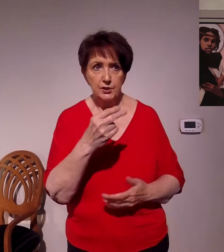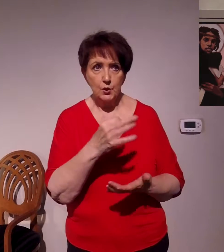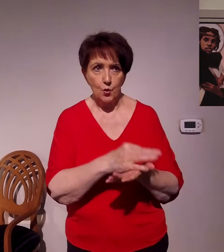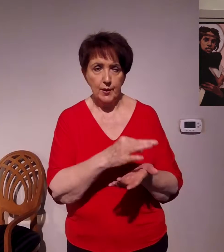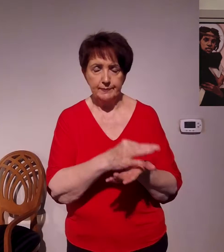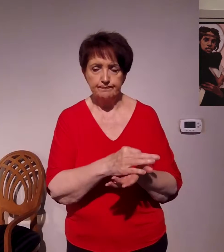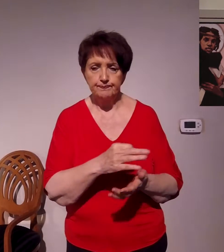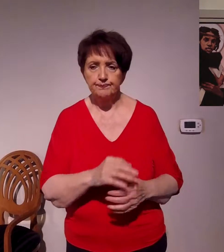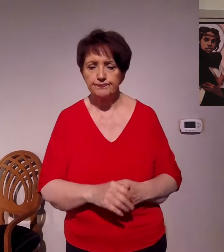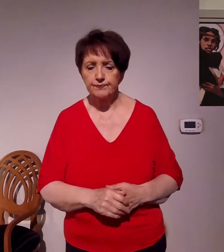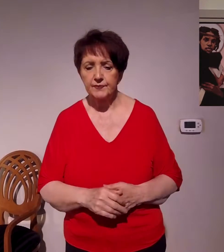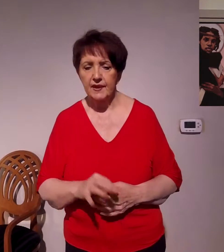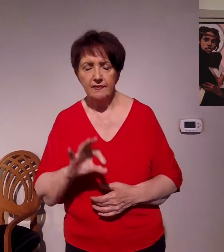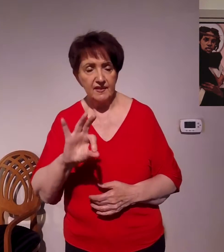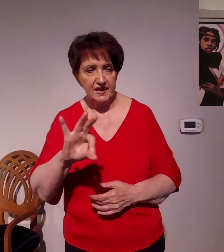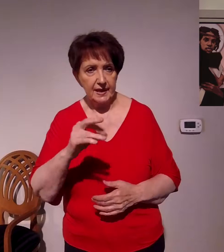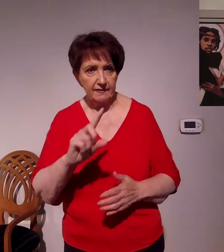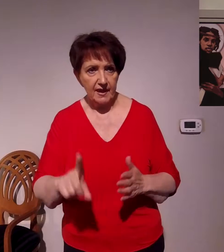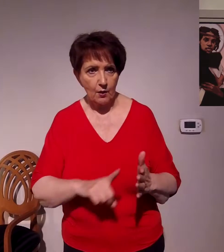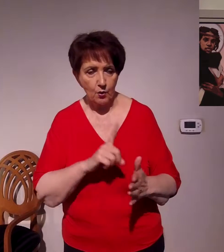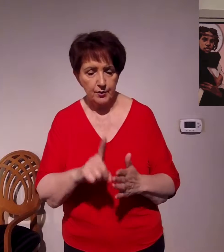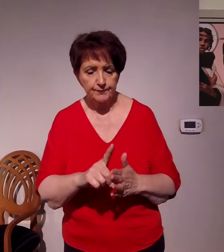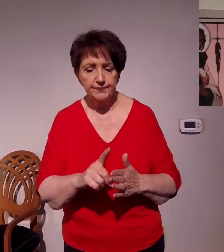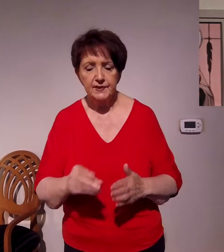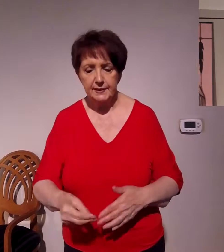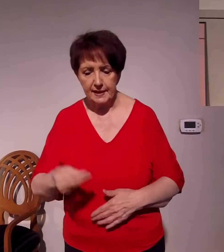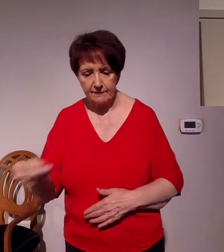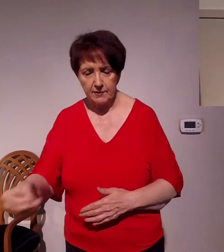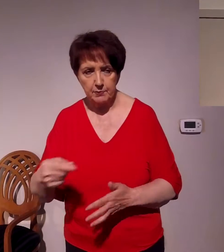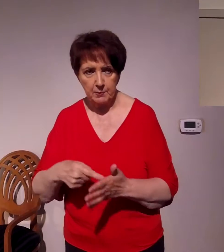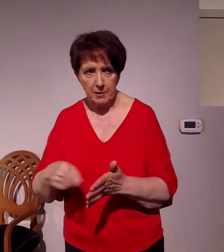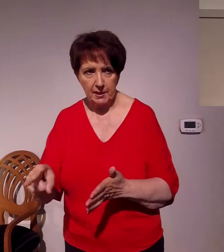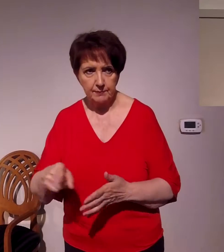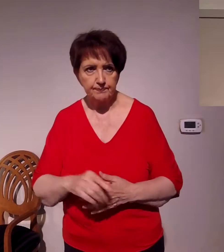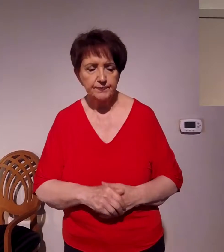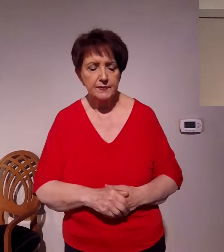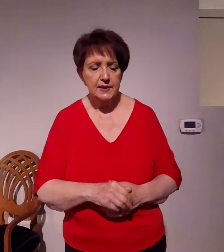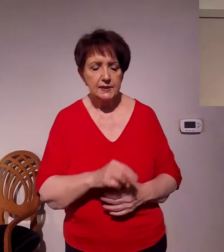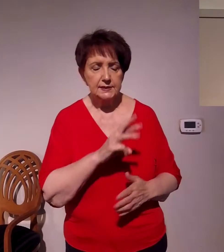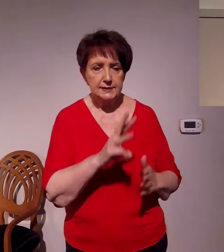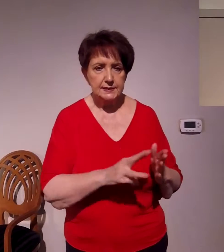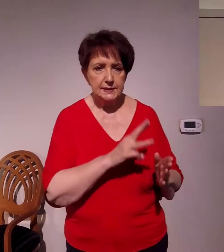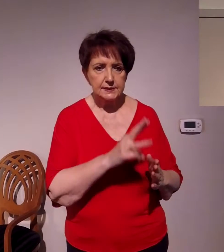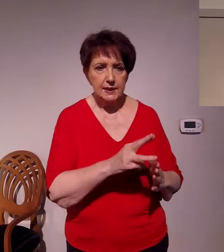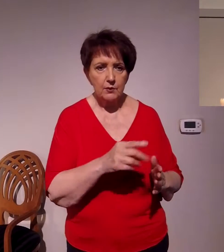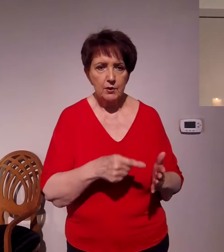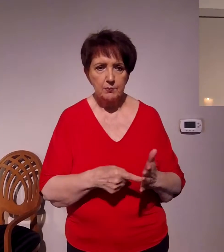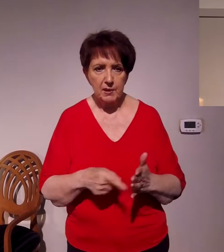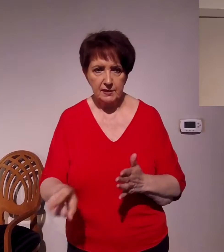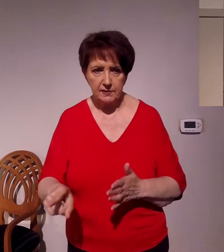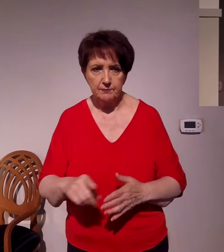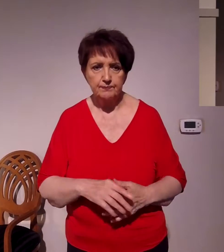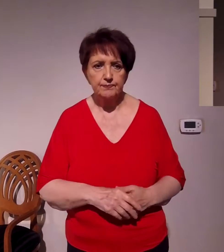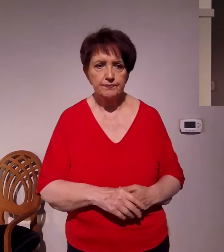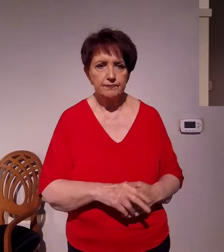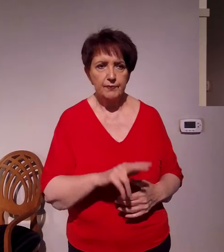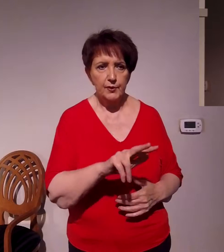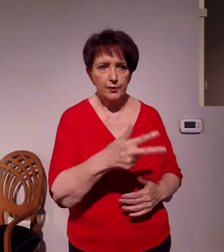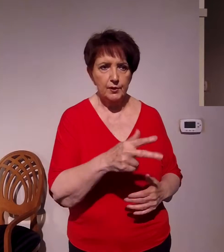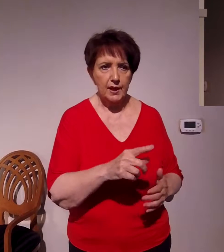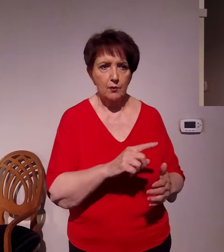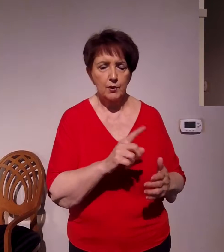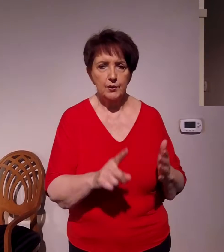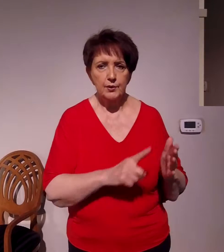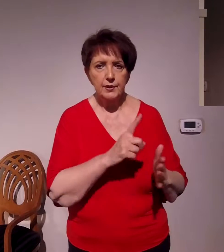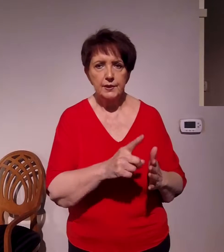people that joined in the 9th hour and gave them their pay. He gave the ones at the 6th hour, gave them the pay. The ones at the 3rd hour gave